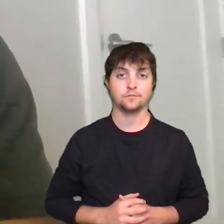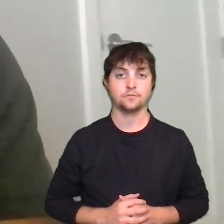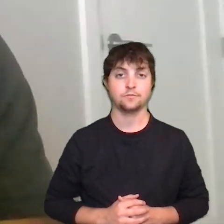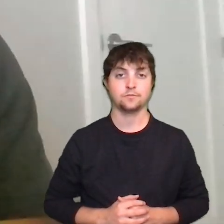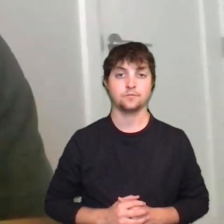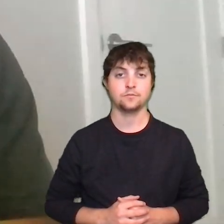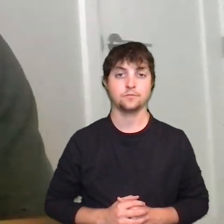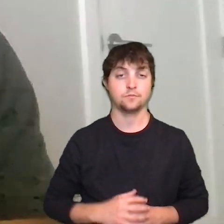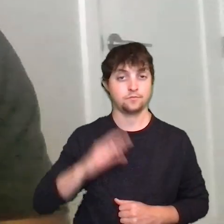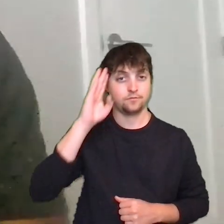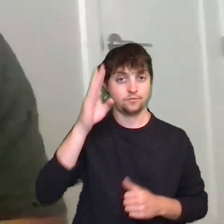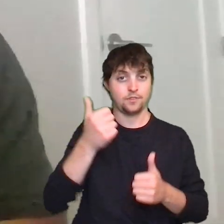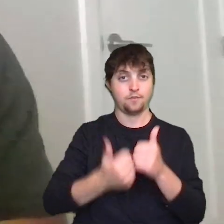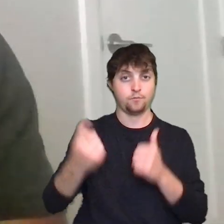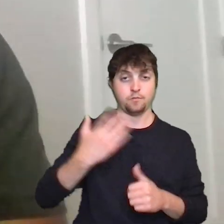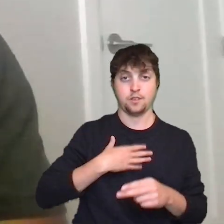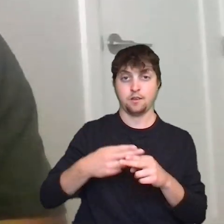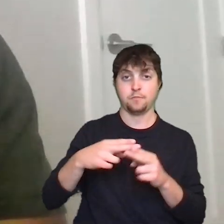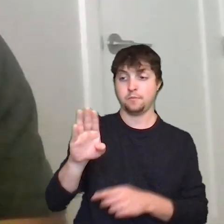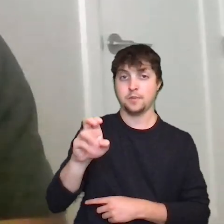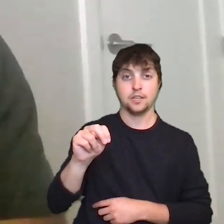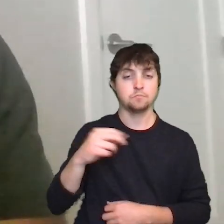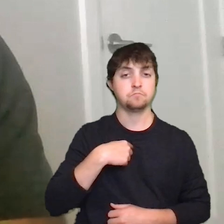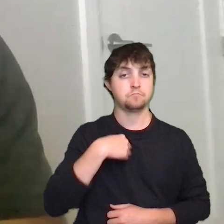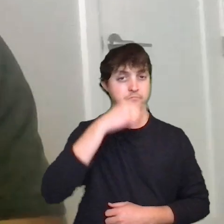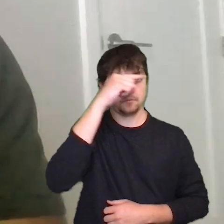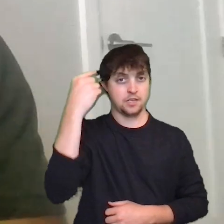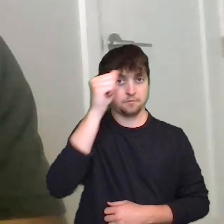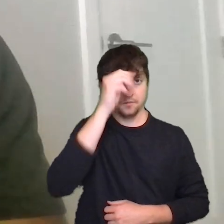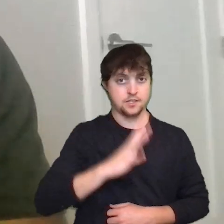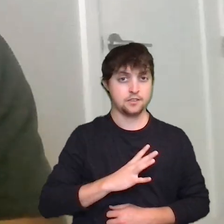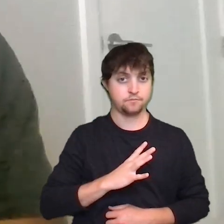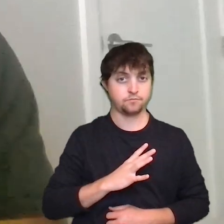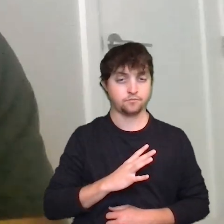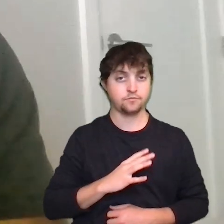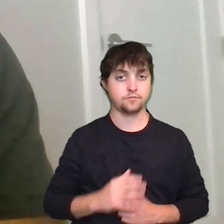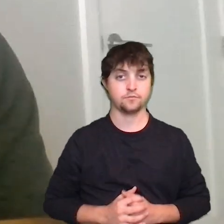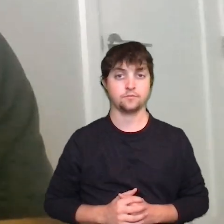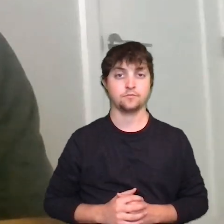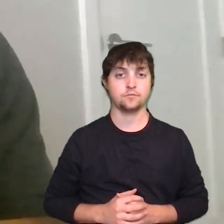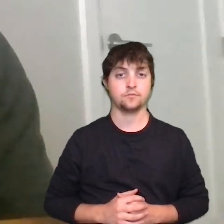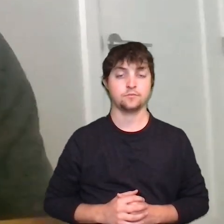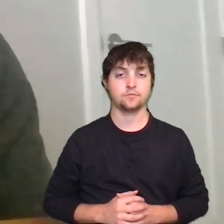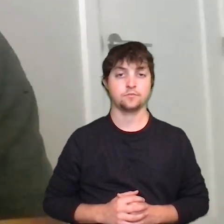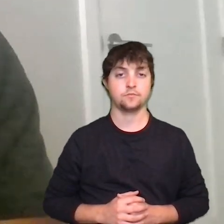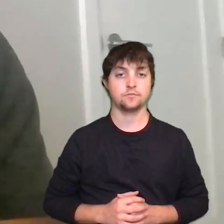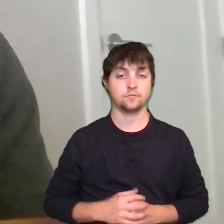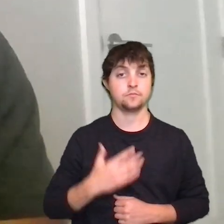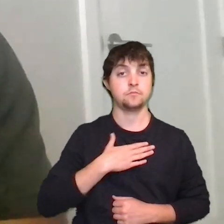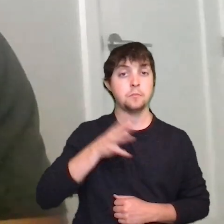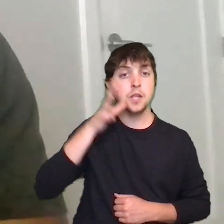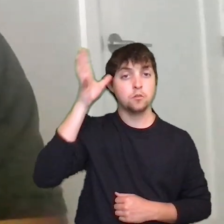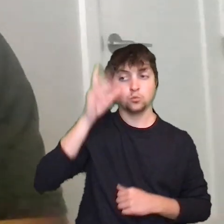Ben. Hello, everybody. My name is Ben, and I am a Black male